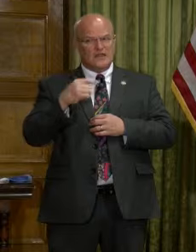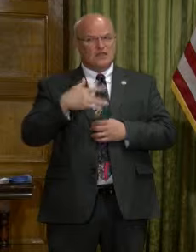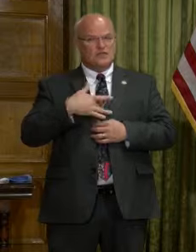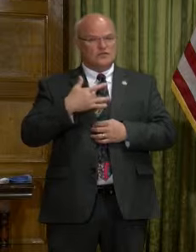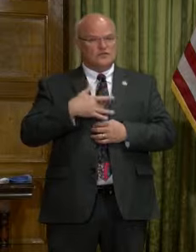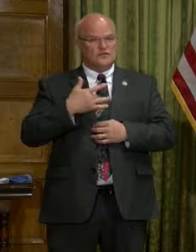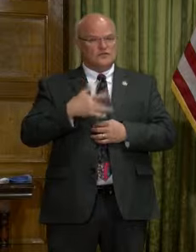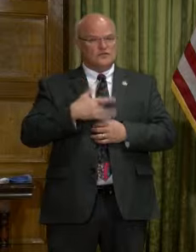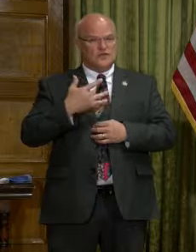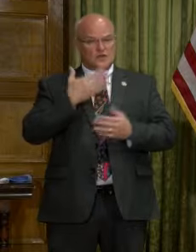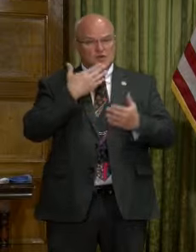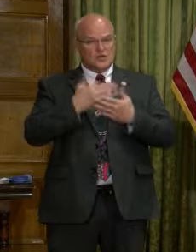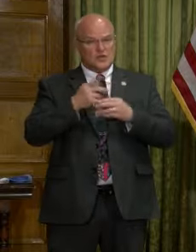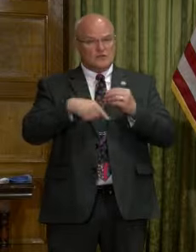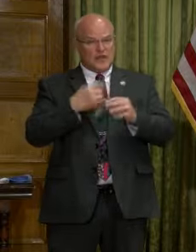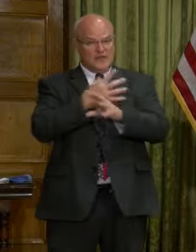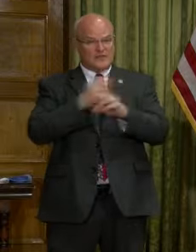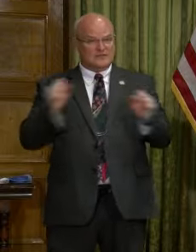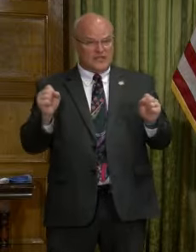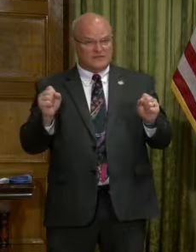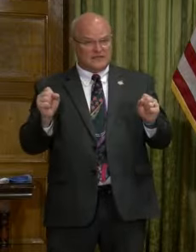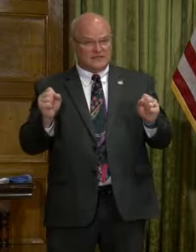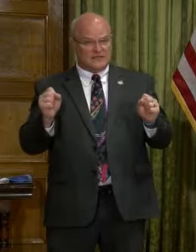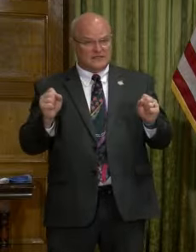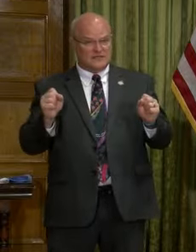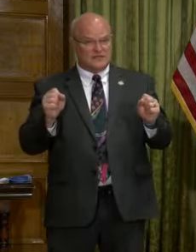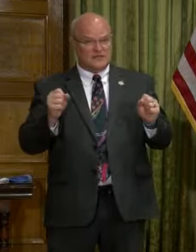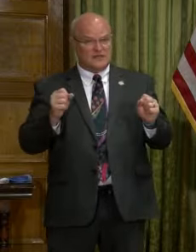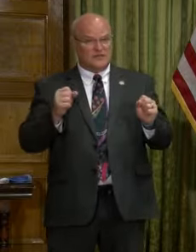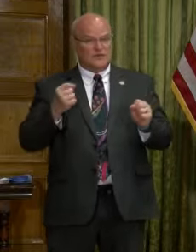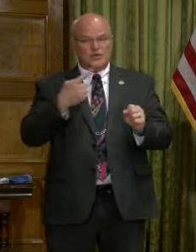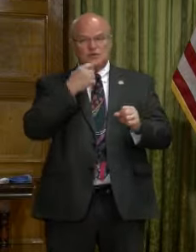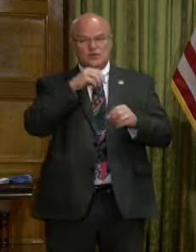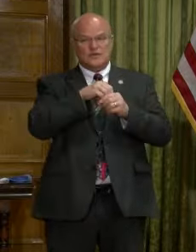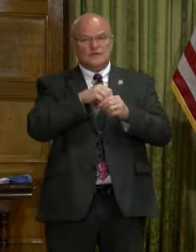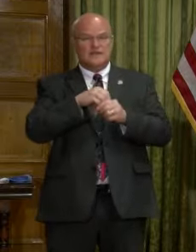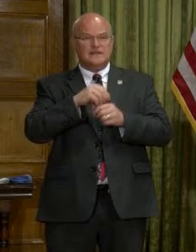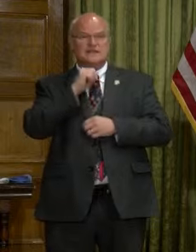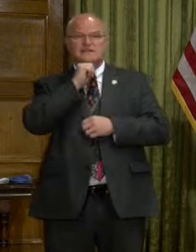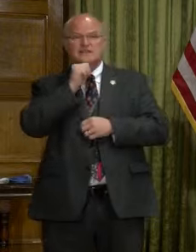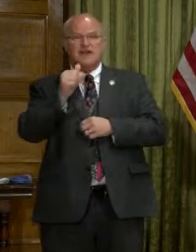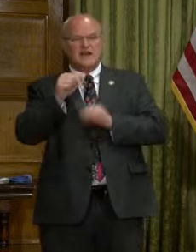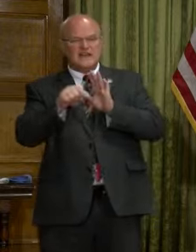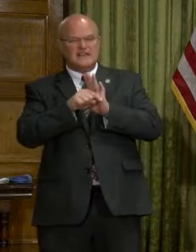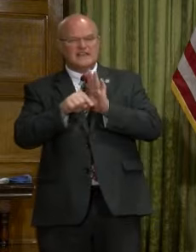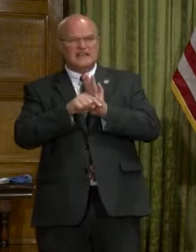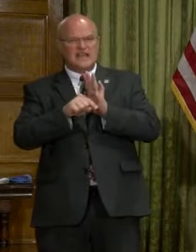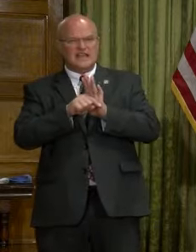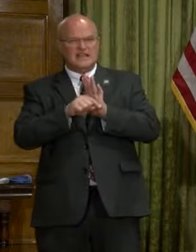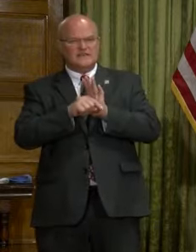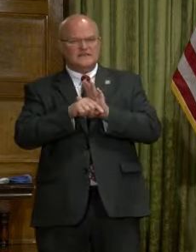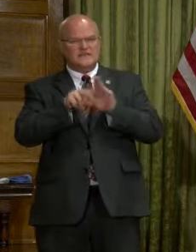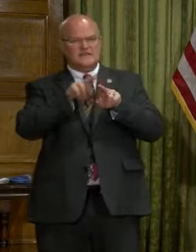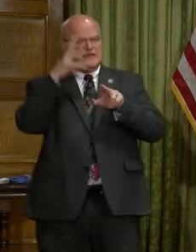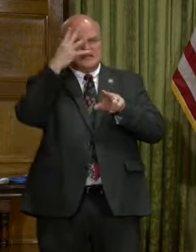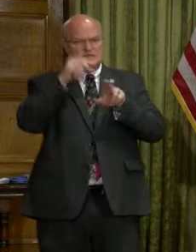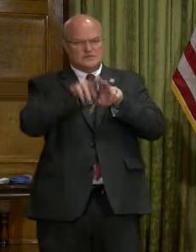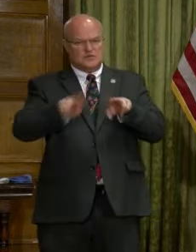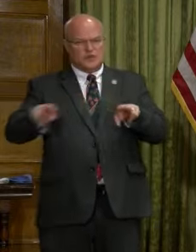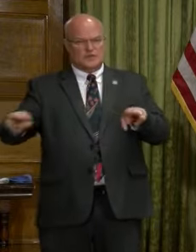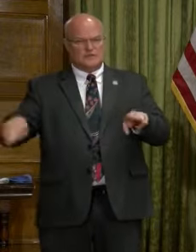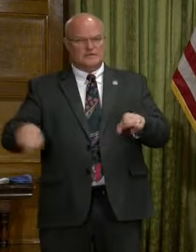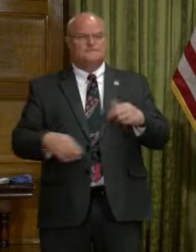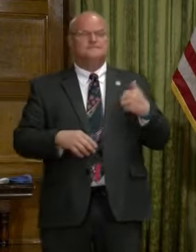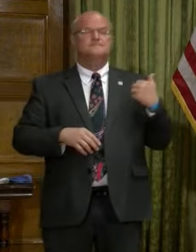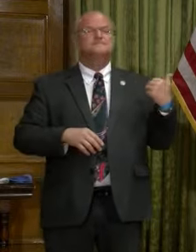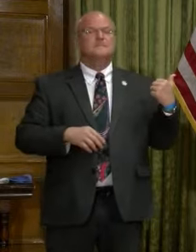feel pretty good about their safety? The ones who are in the negative barracks now.